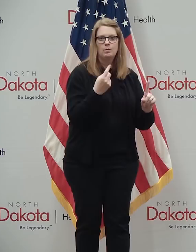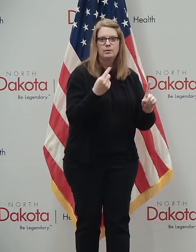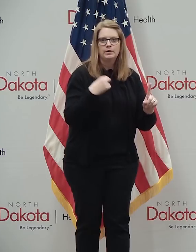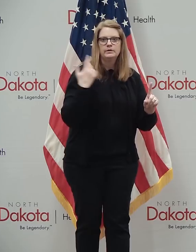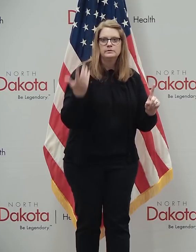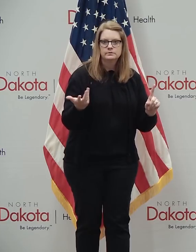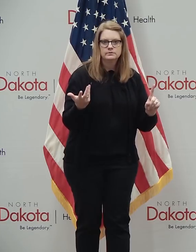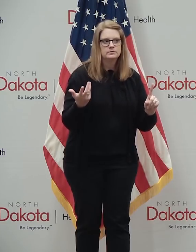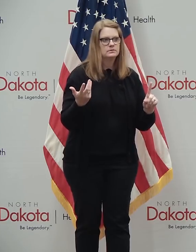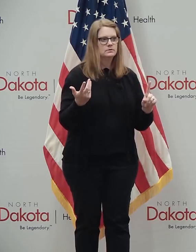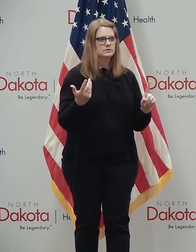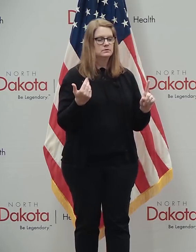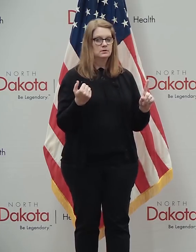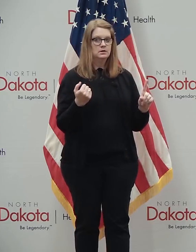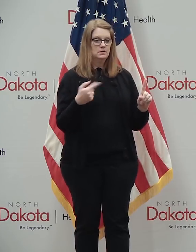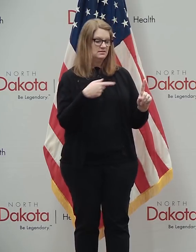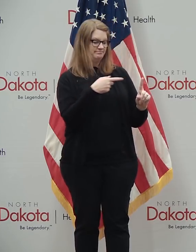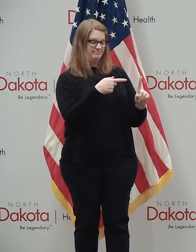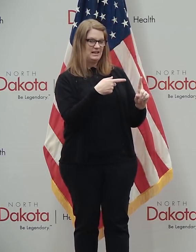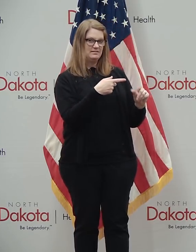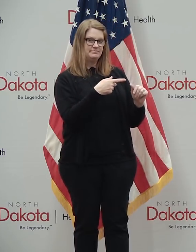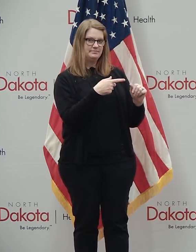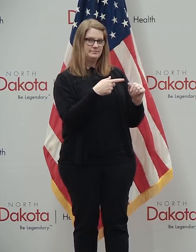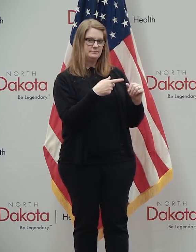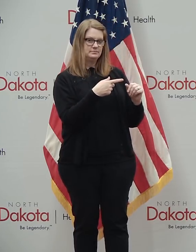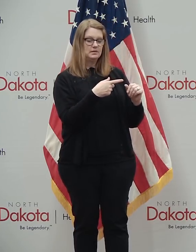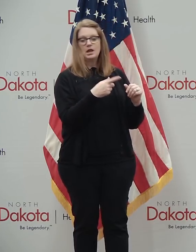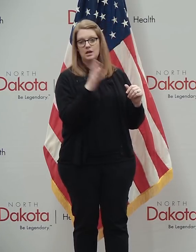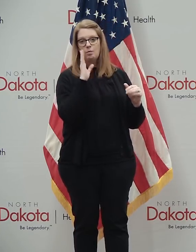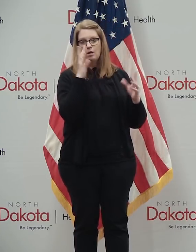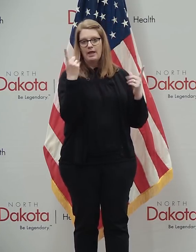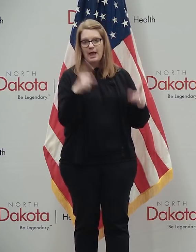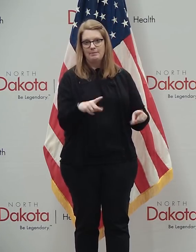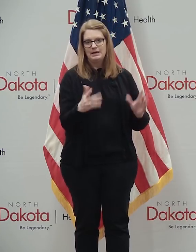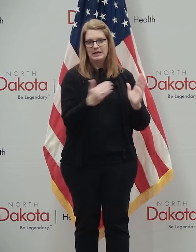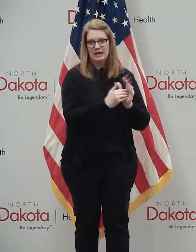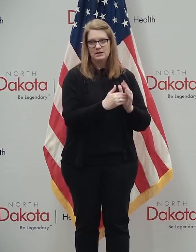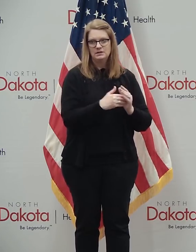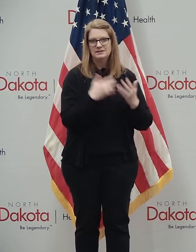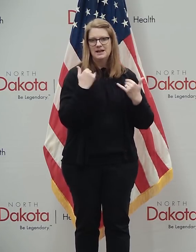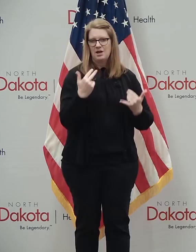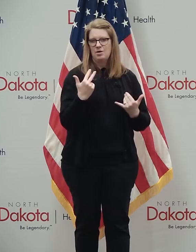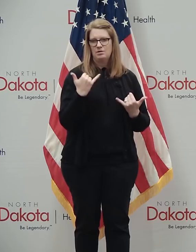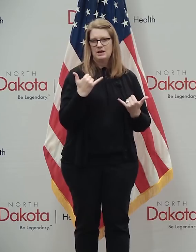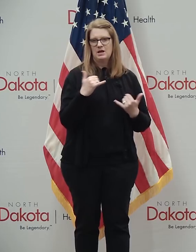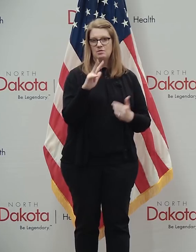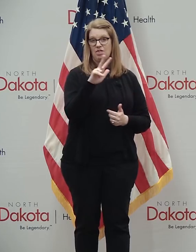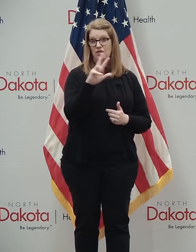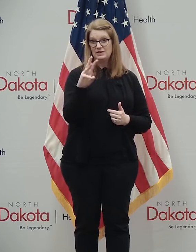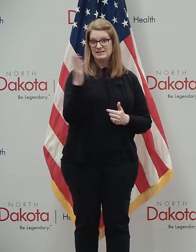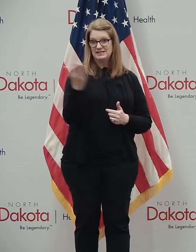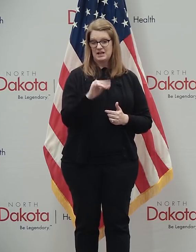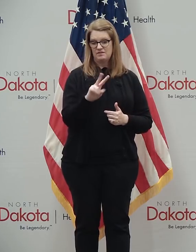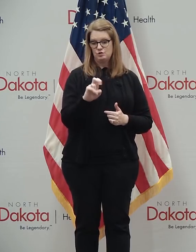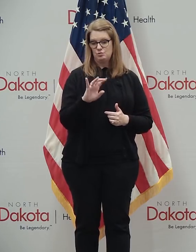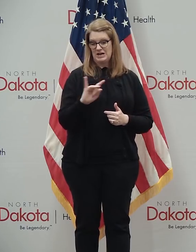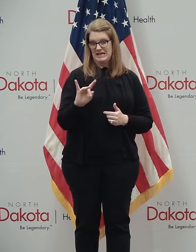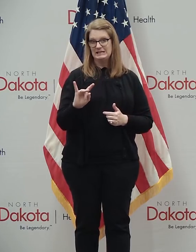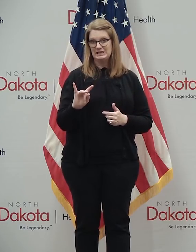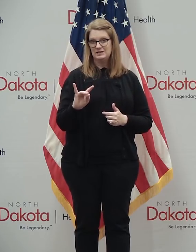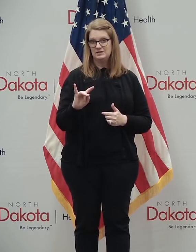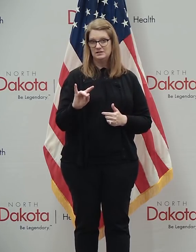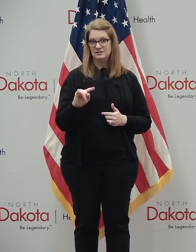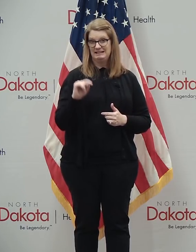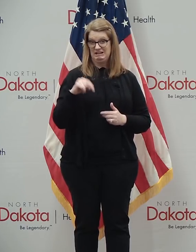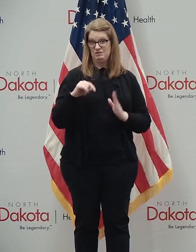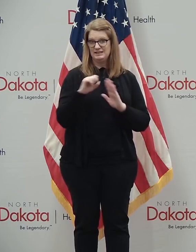steps? We know that there'll be more of this coming. I think we're up to 36 out of the 218 in